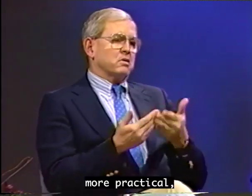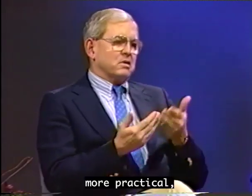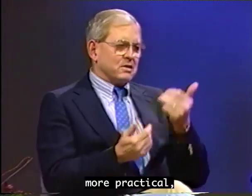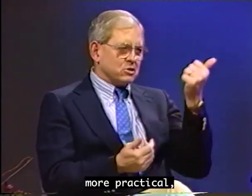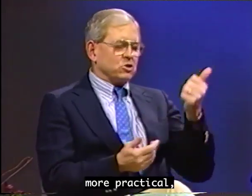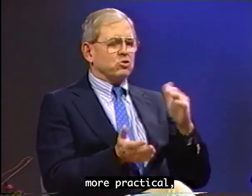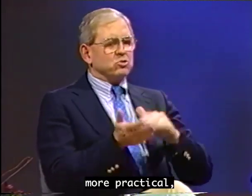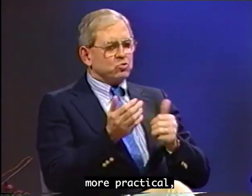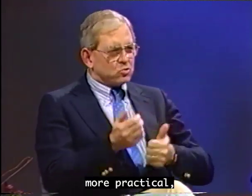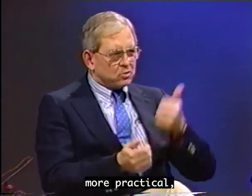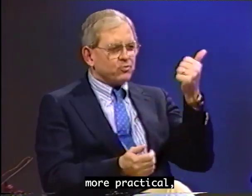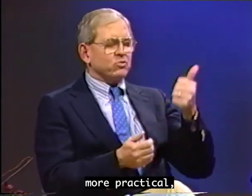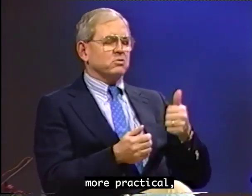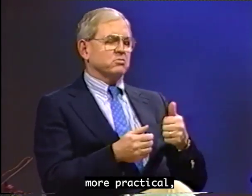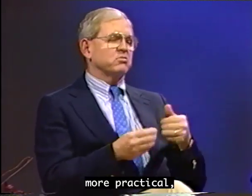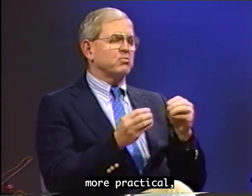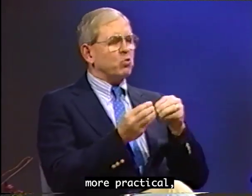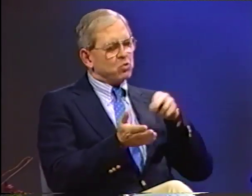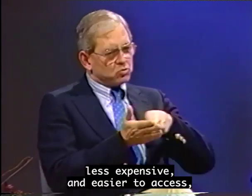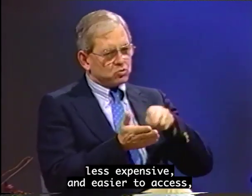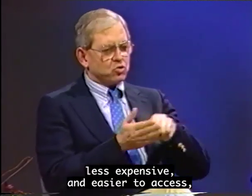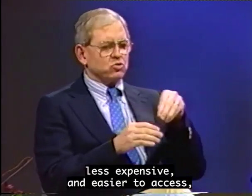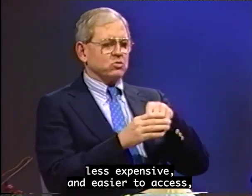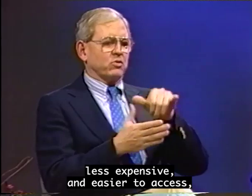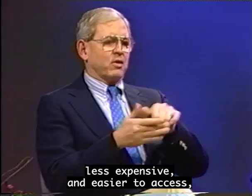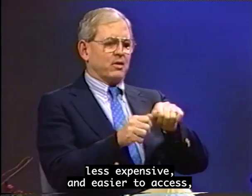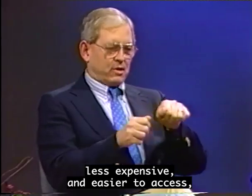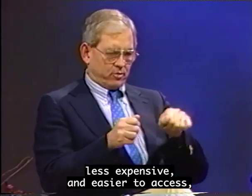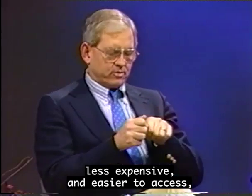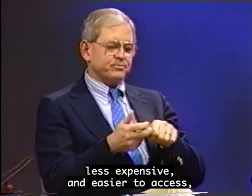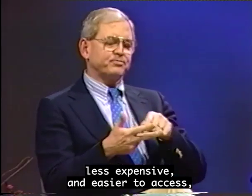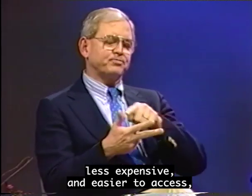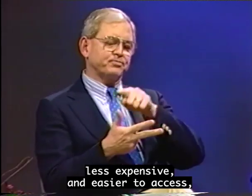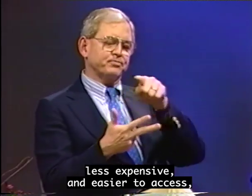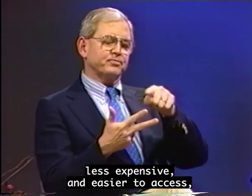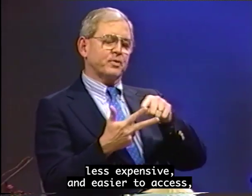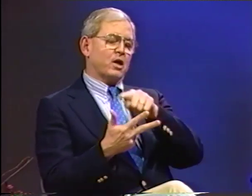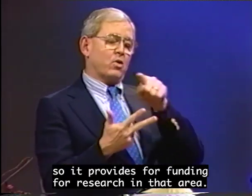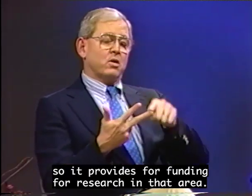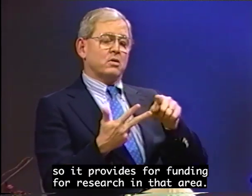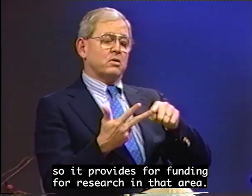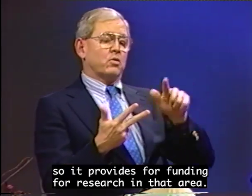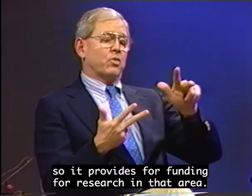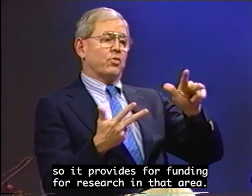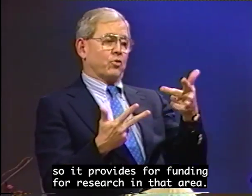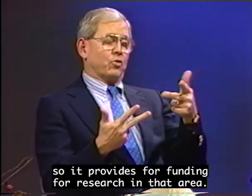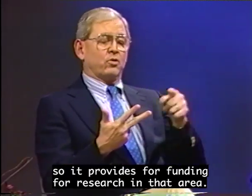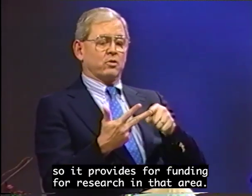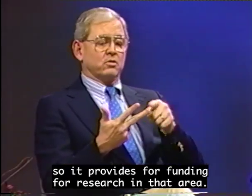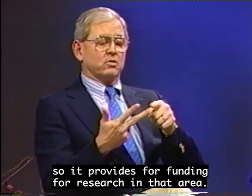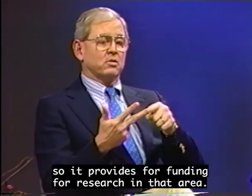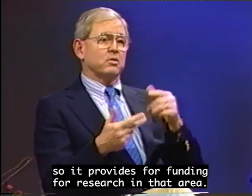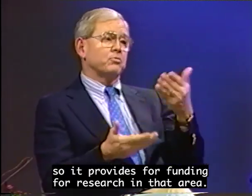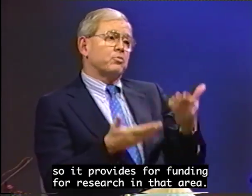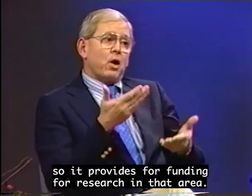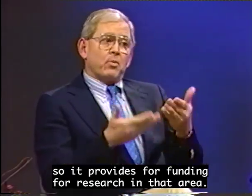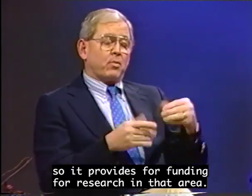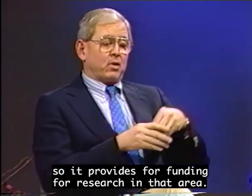more practical, less expensive, and easier to access. So it provides for funding for research in that area.